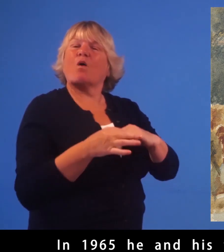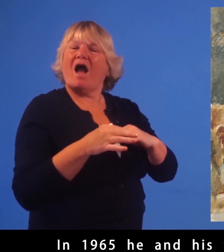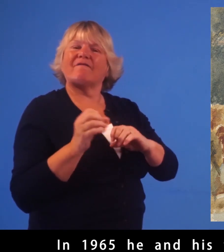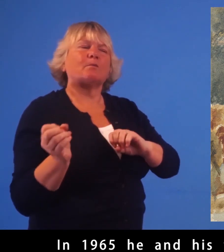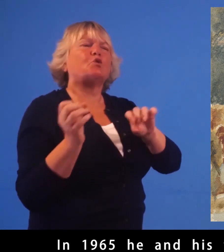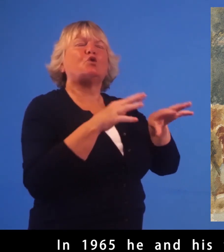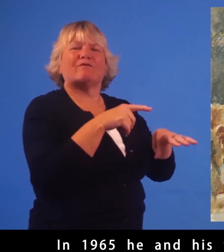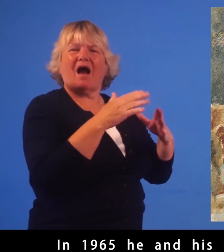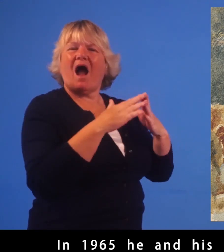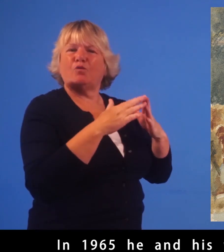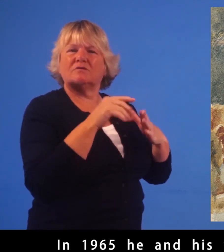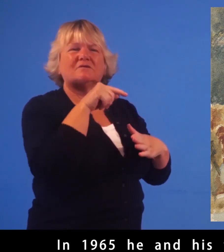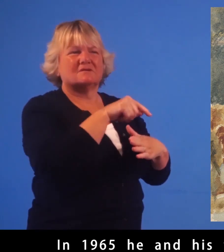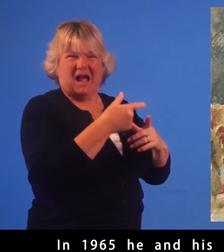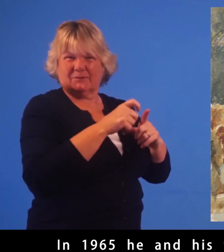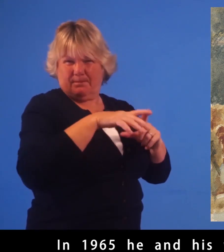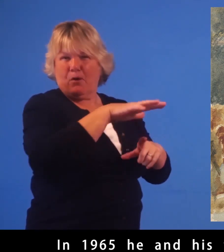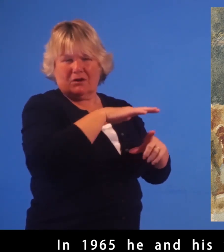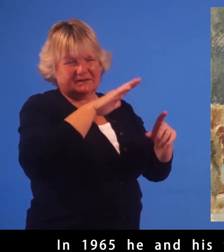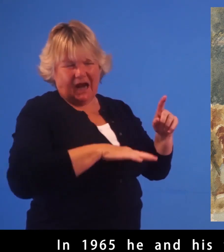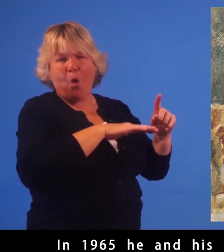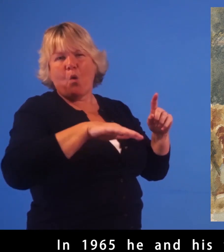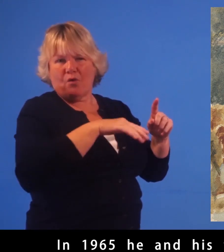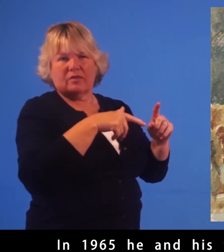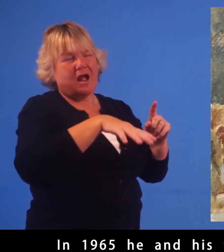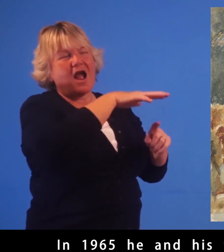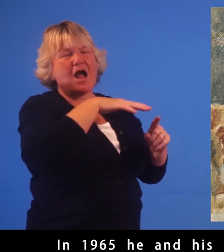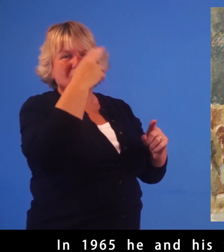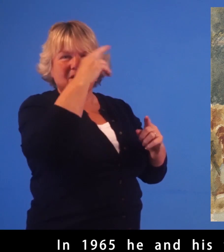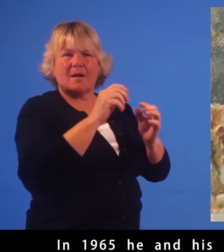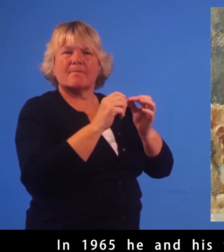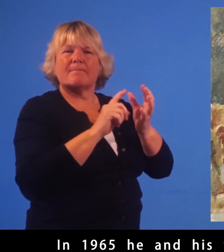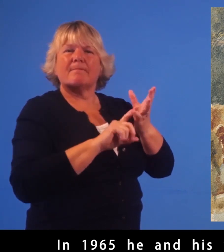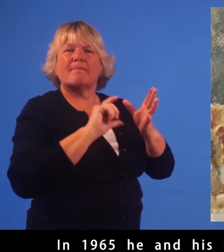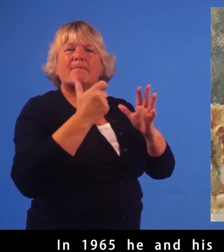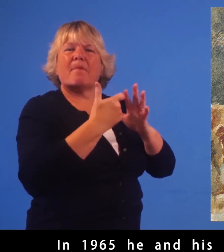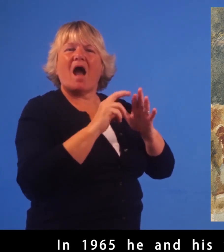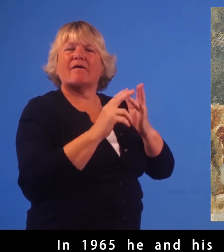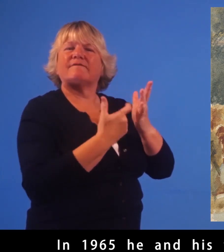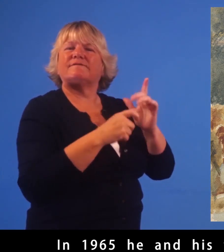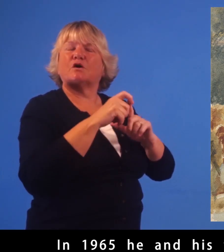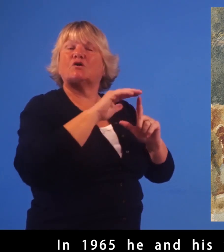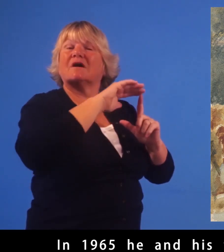In 1965, he and his wife moved to a house near Blackford Hill, in the south of Edinburgh.